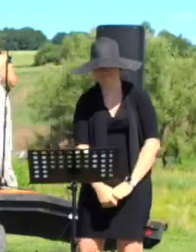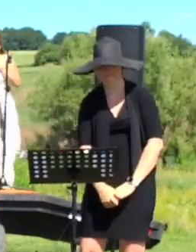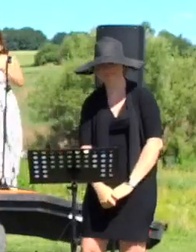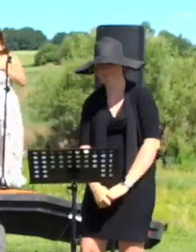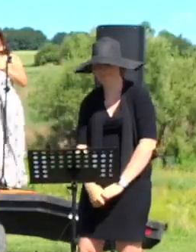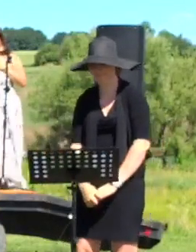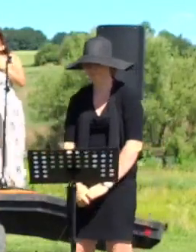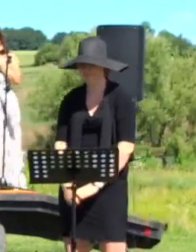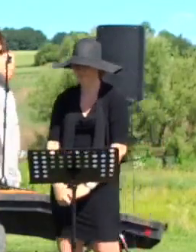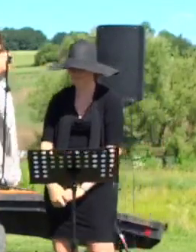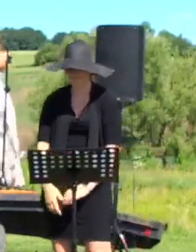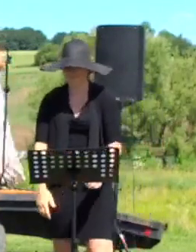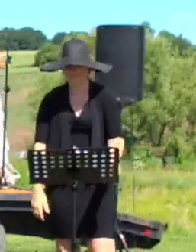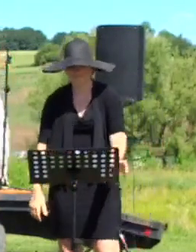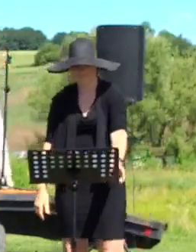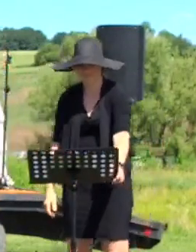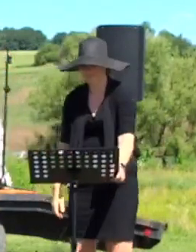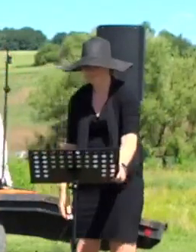Lord?